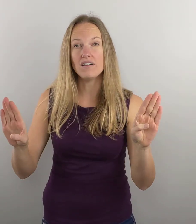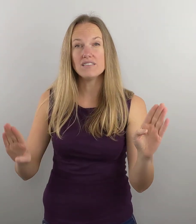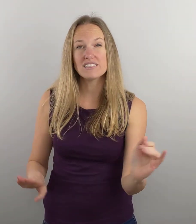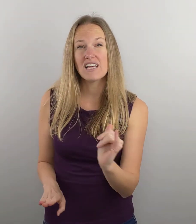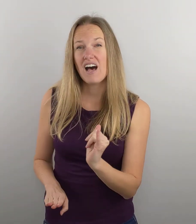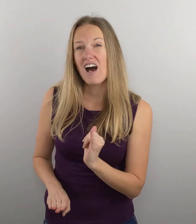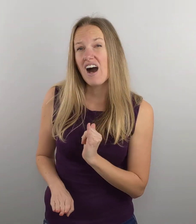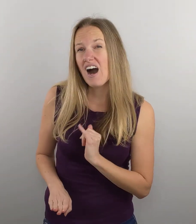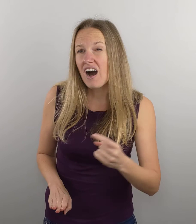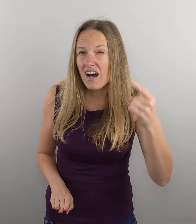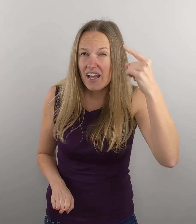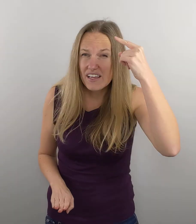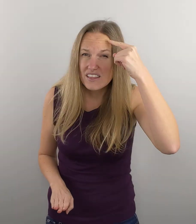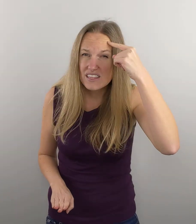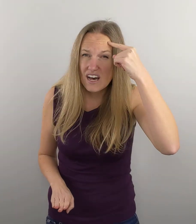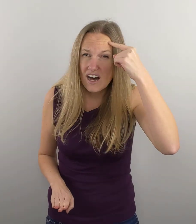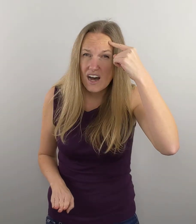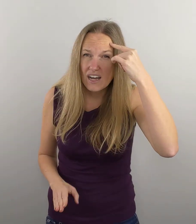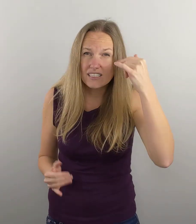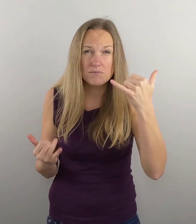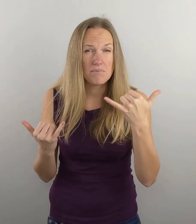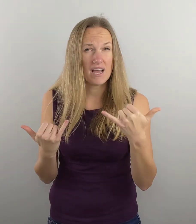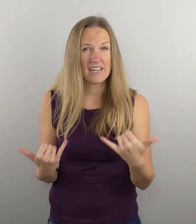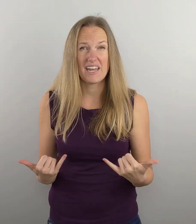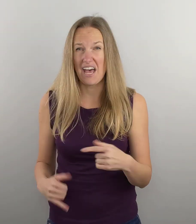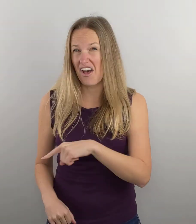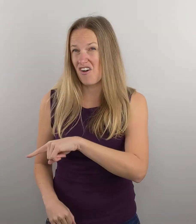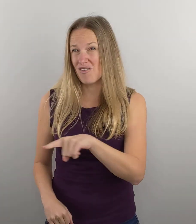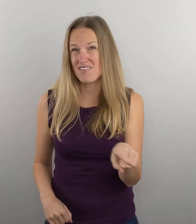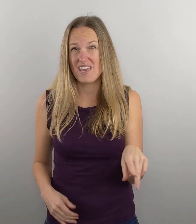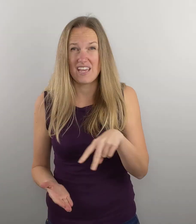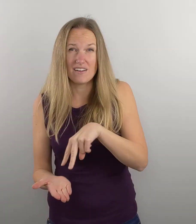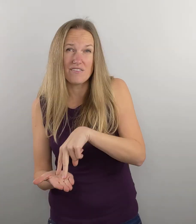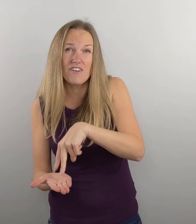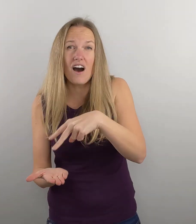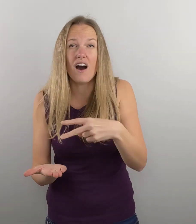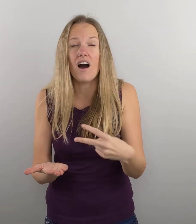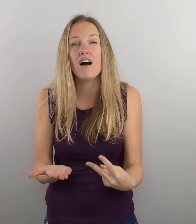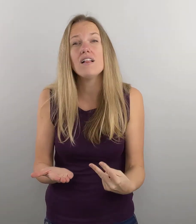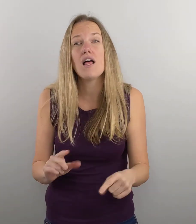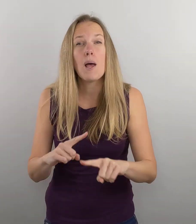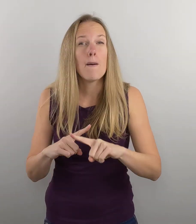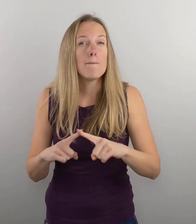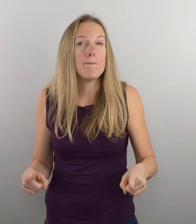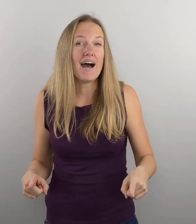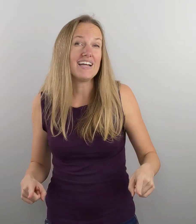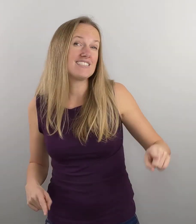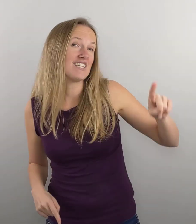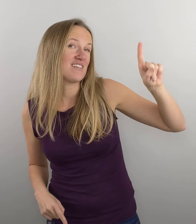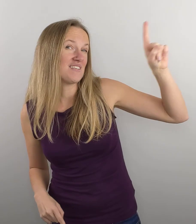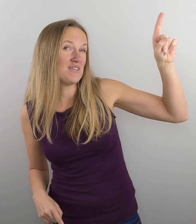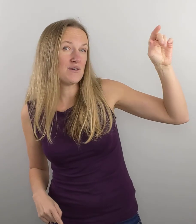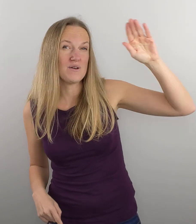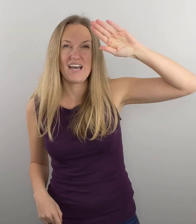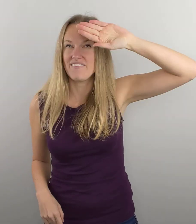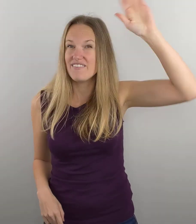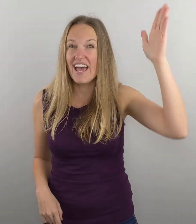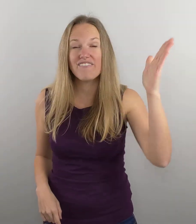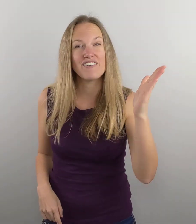walls, I thought by now they'd fall, but you have